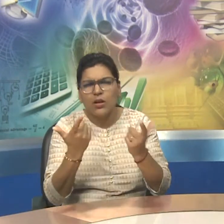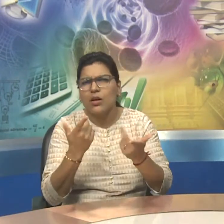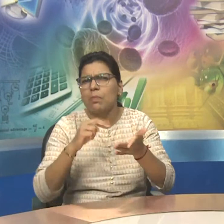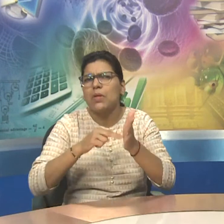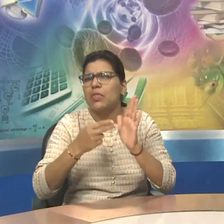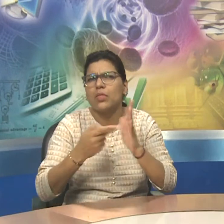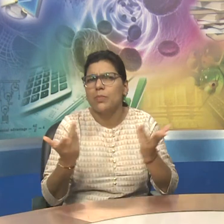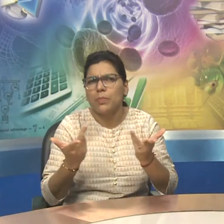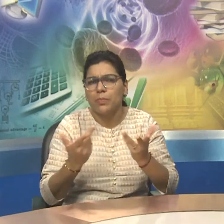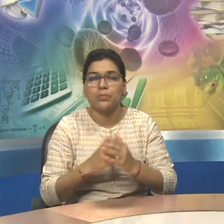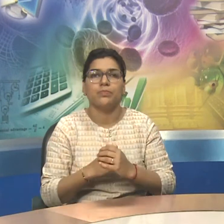Changing